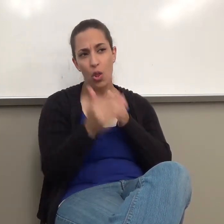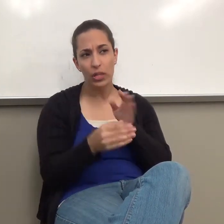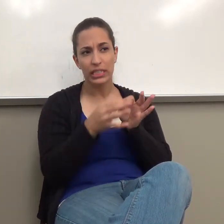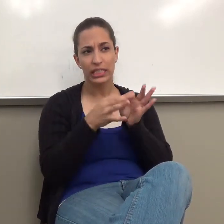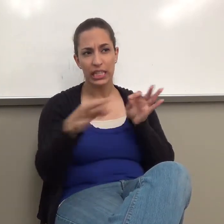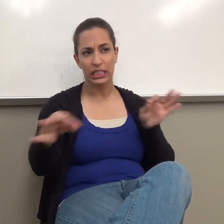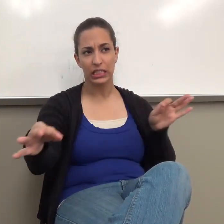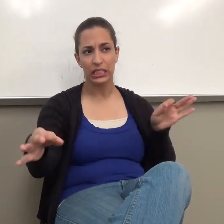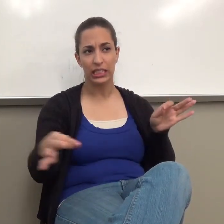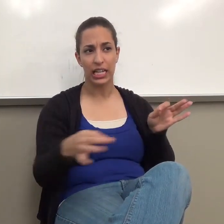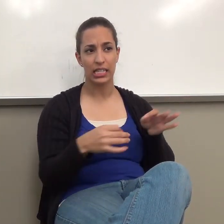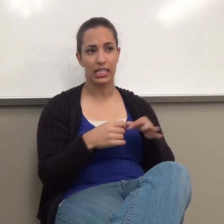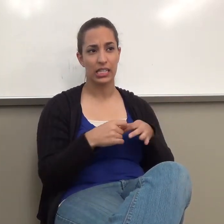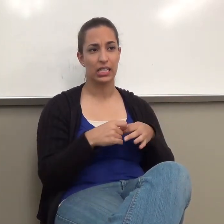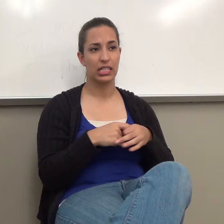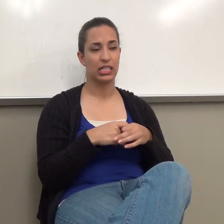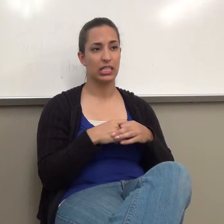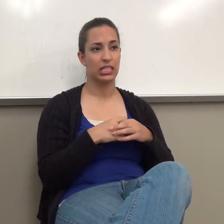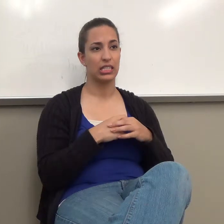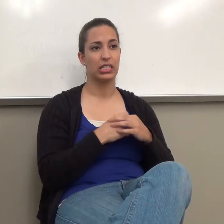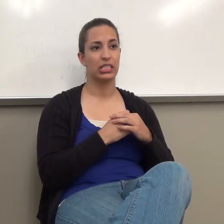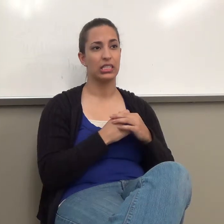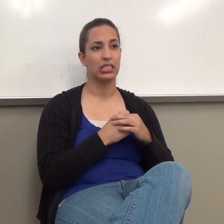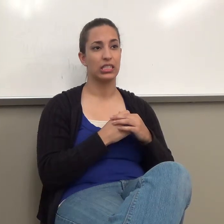sentence? Yes. Now wait a minute.